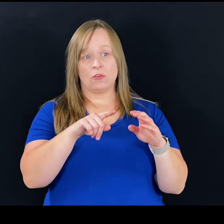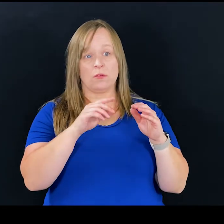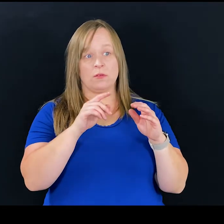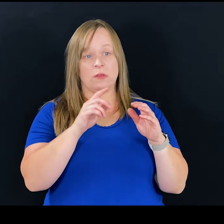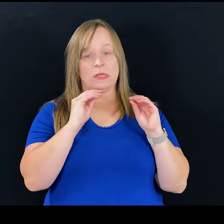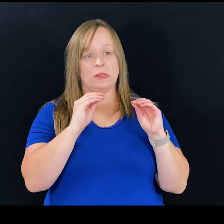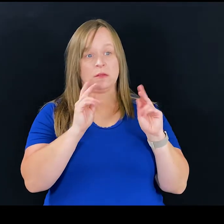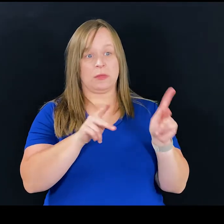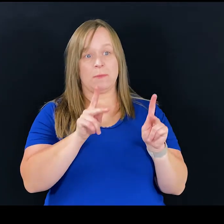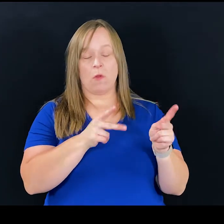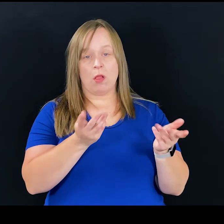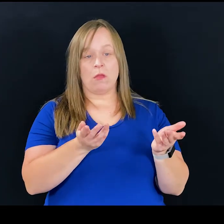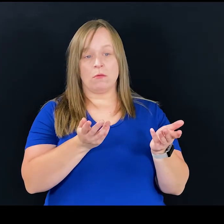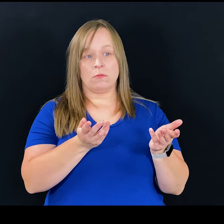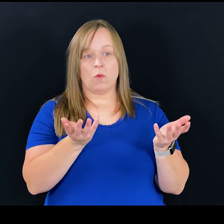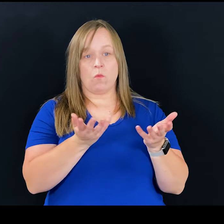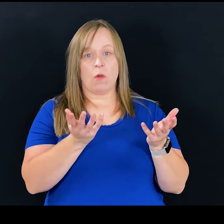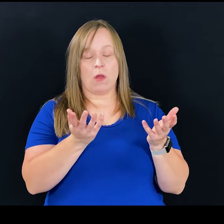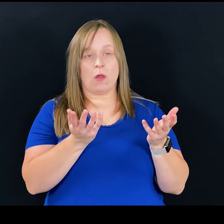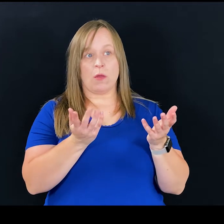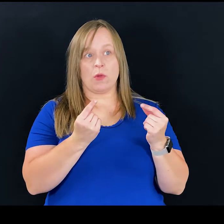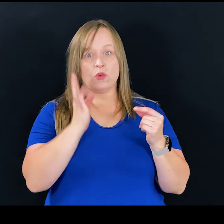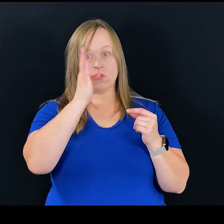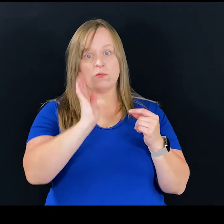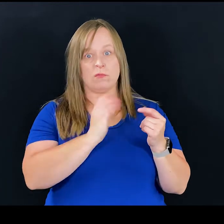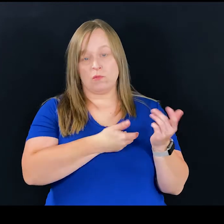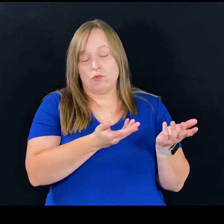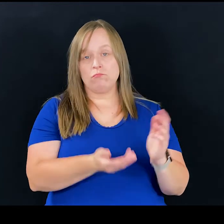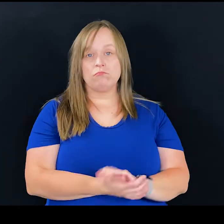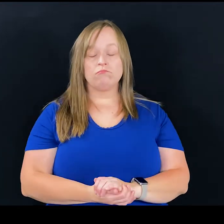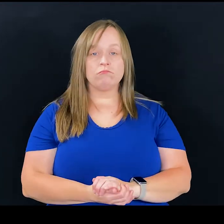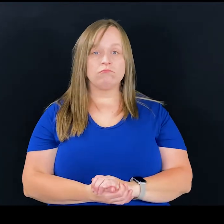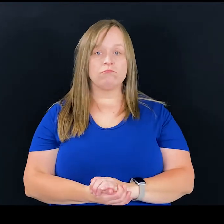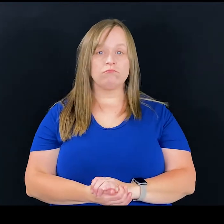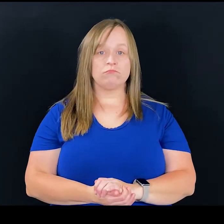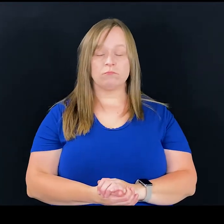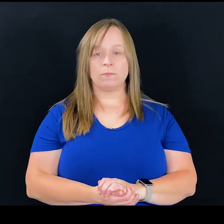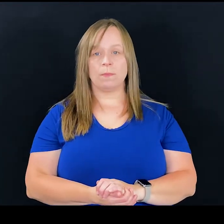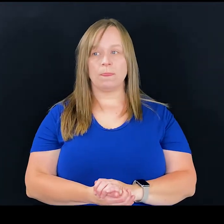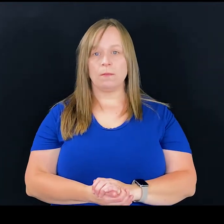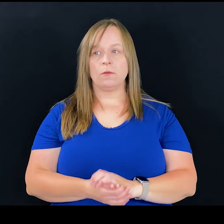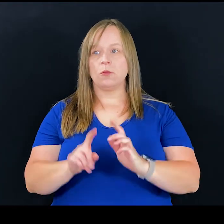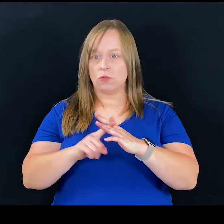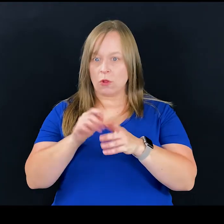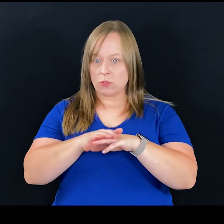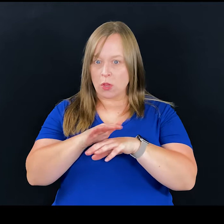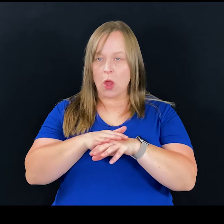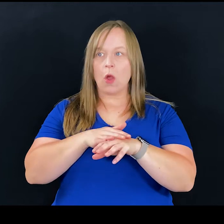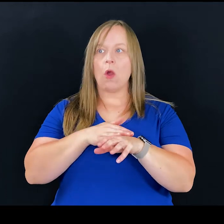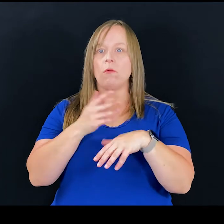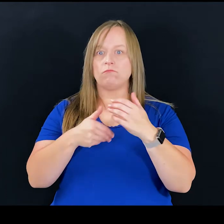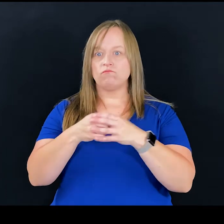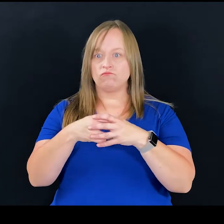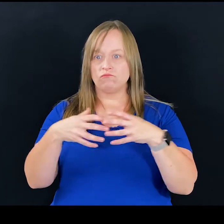Basically teaches people about what we want to do in our futures. It started slow